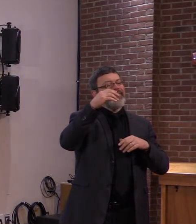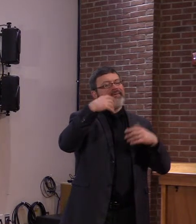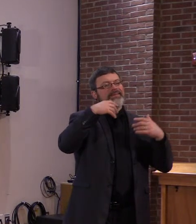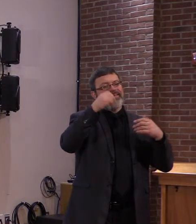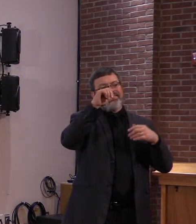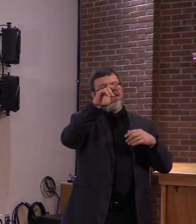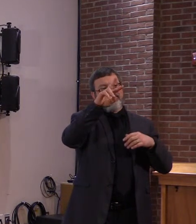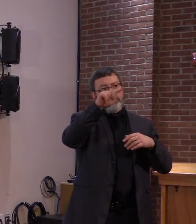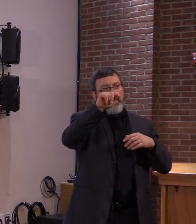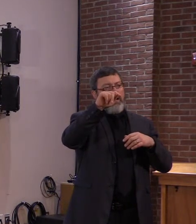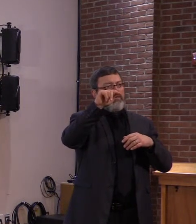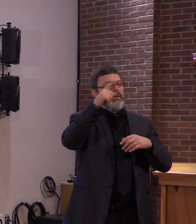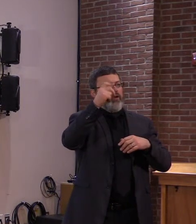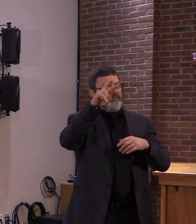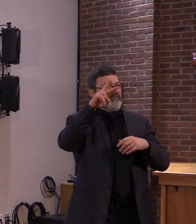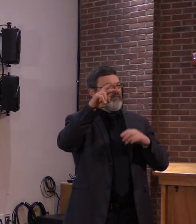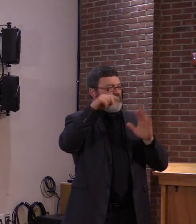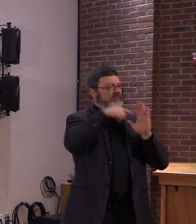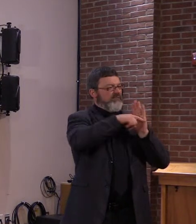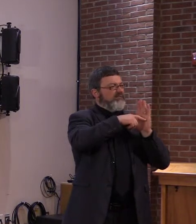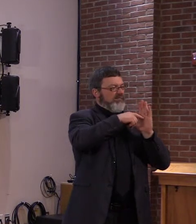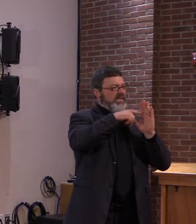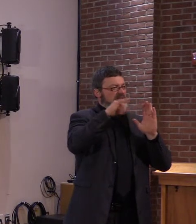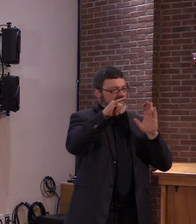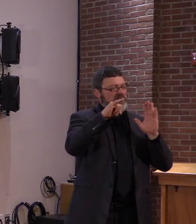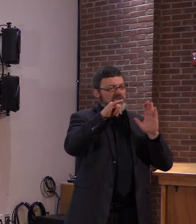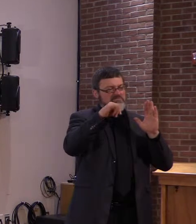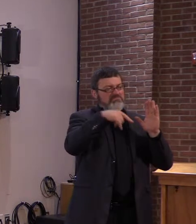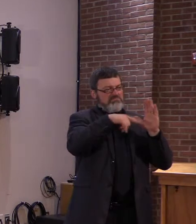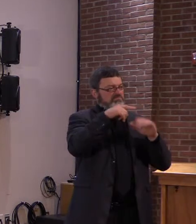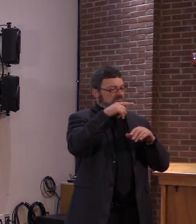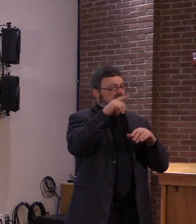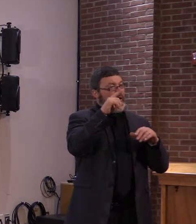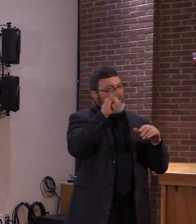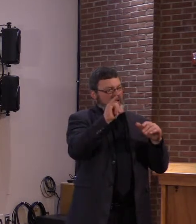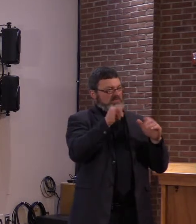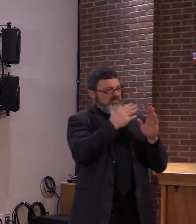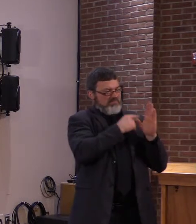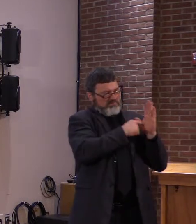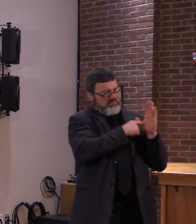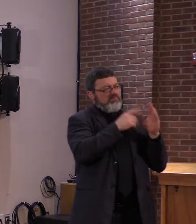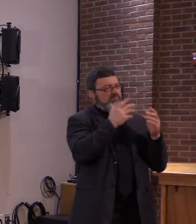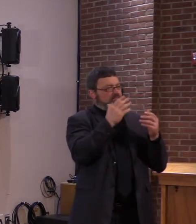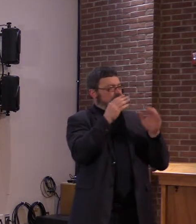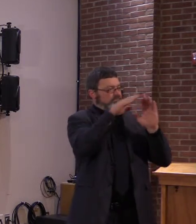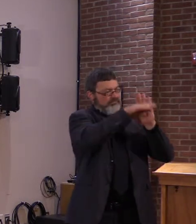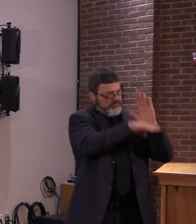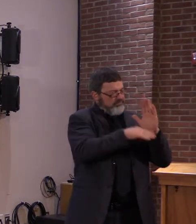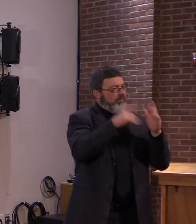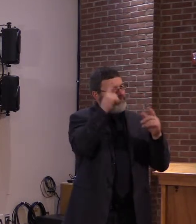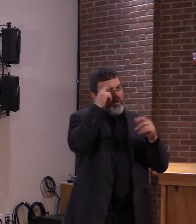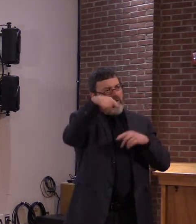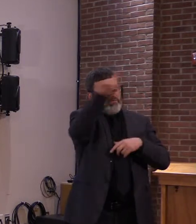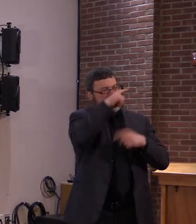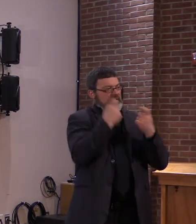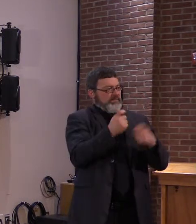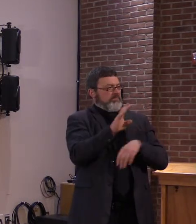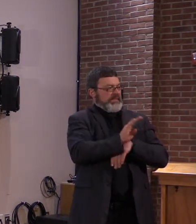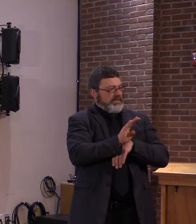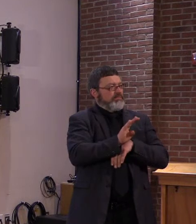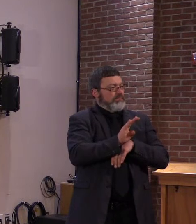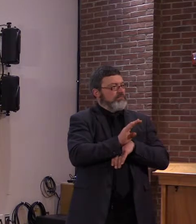3 months after you presumably resolved your infection, you felt well for weeks and weeks, but you get tested and